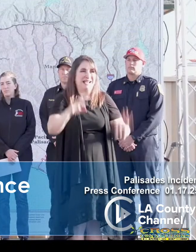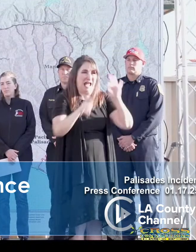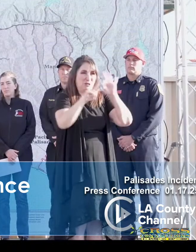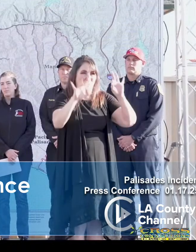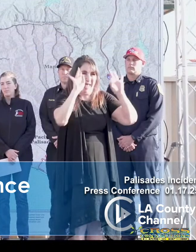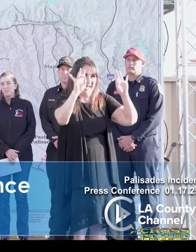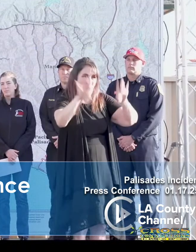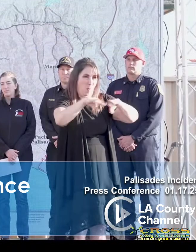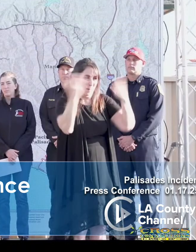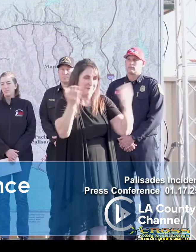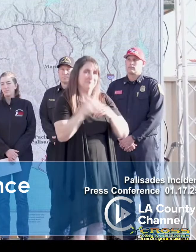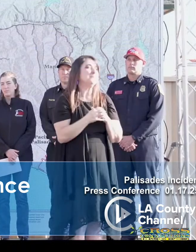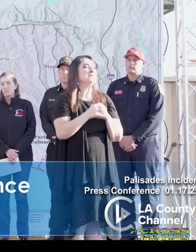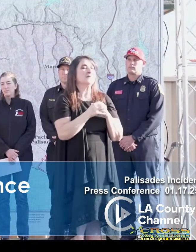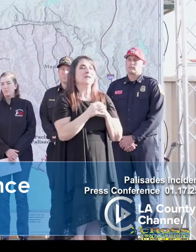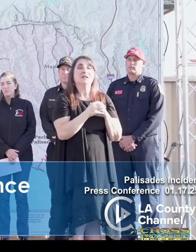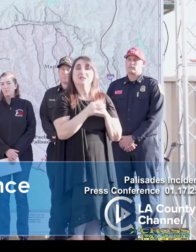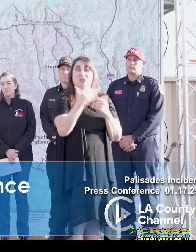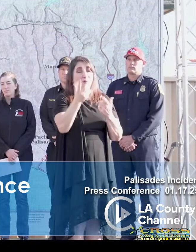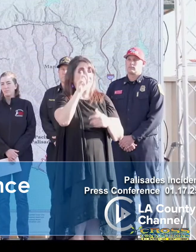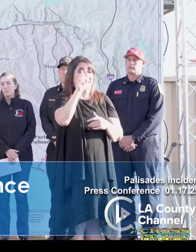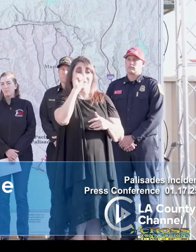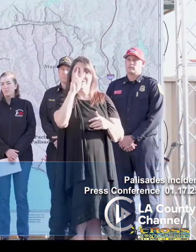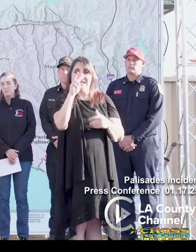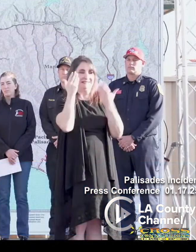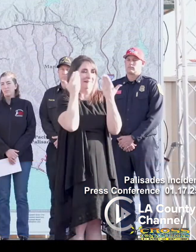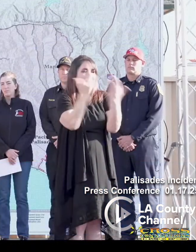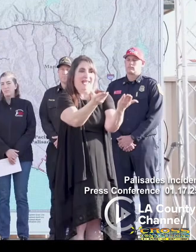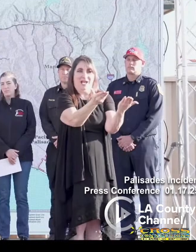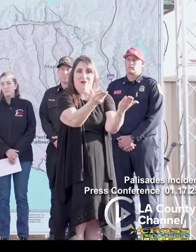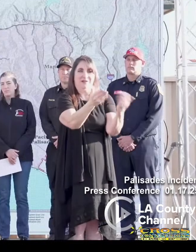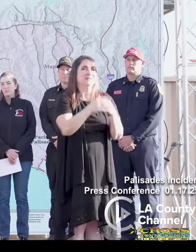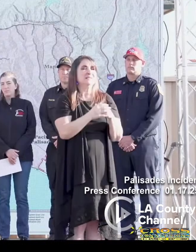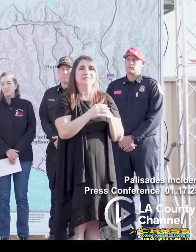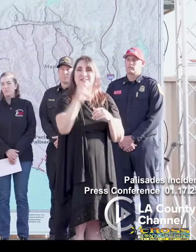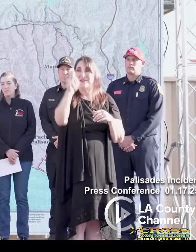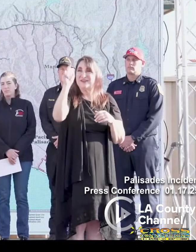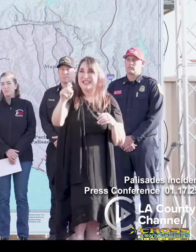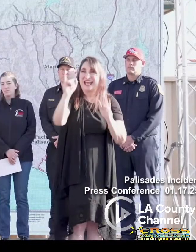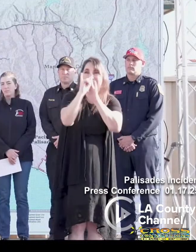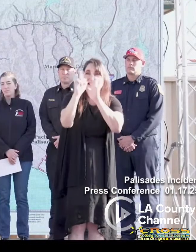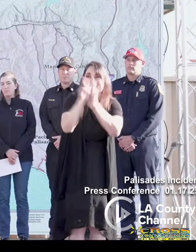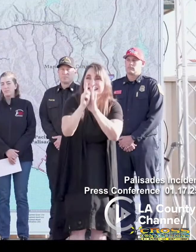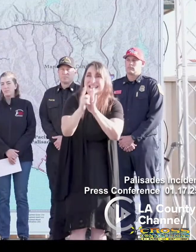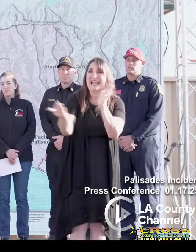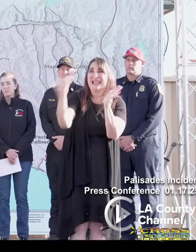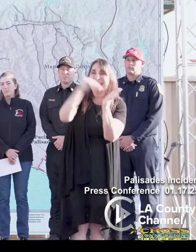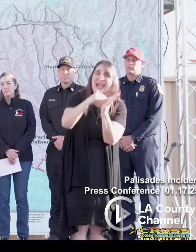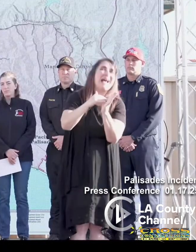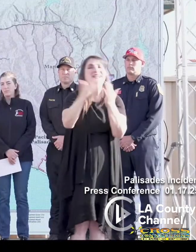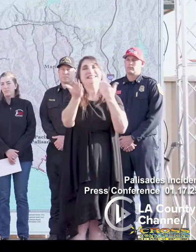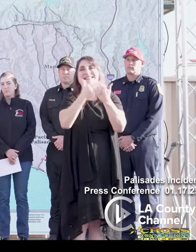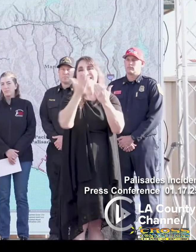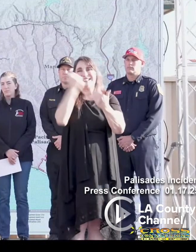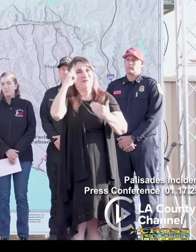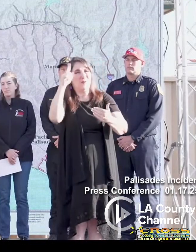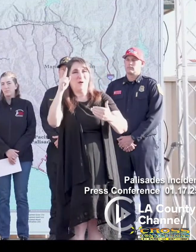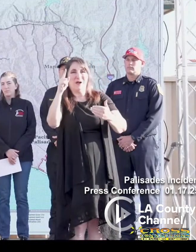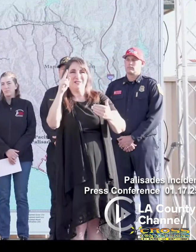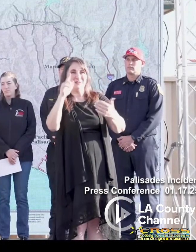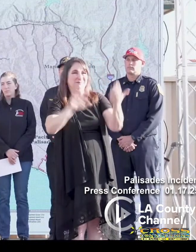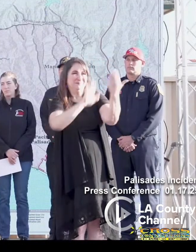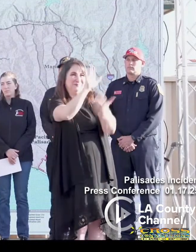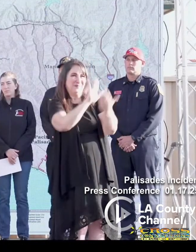The DMV is there, so if you need, if you need ID, it's a lot easier to deal with the Department of